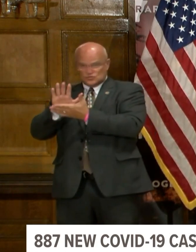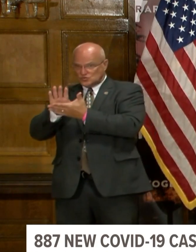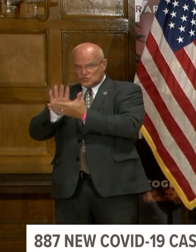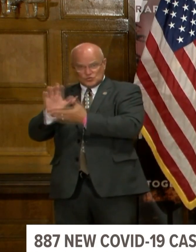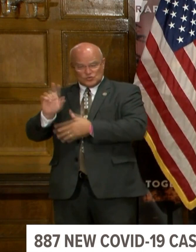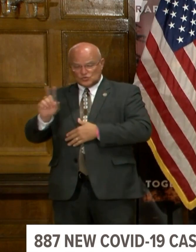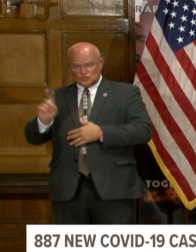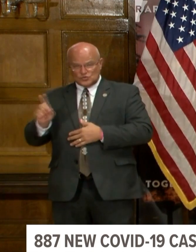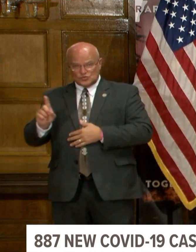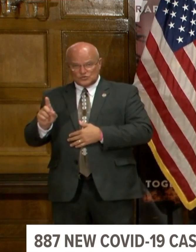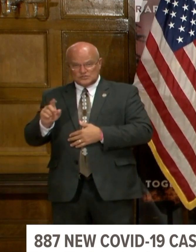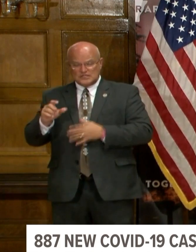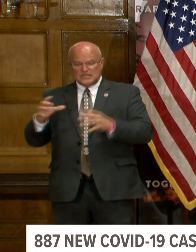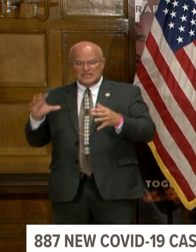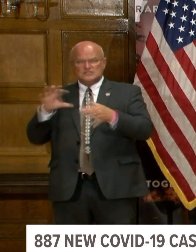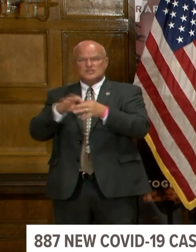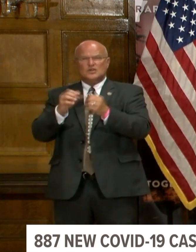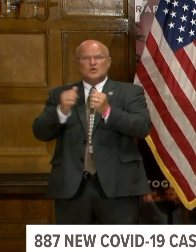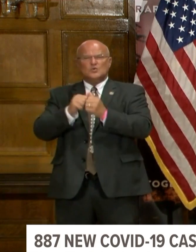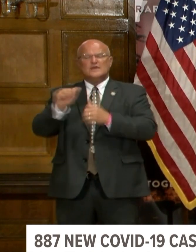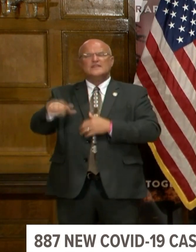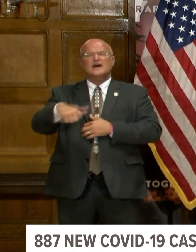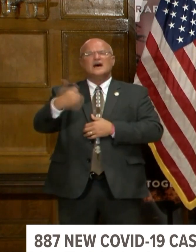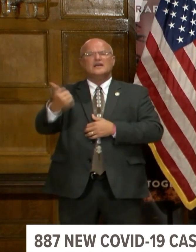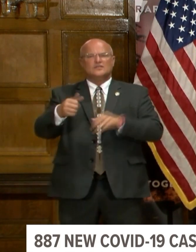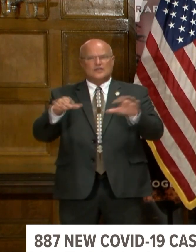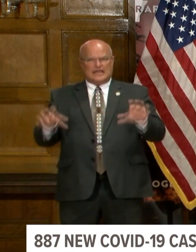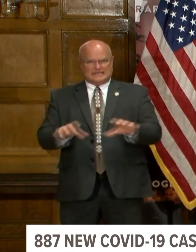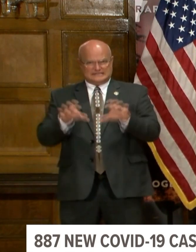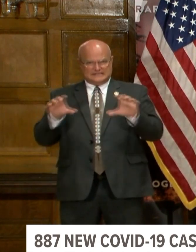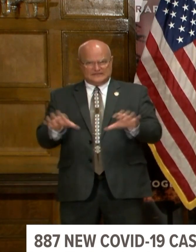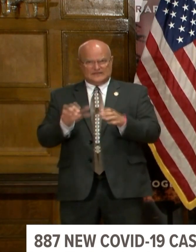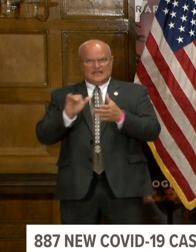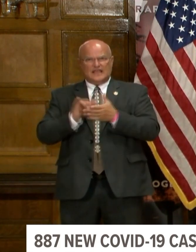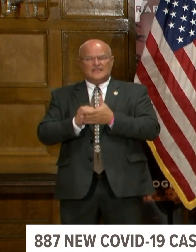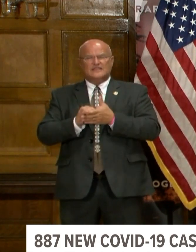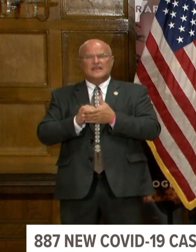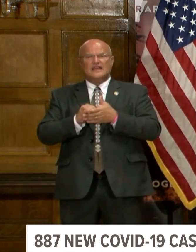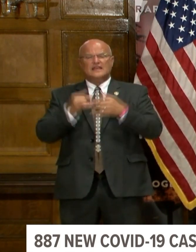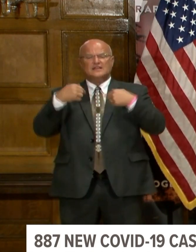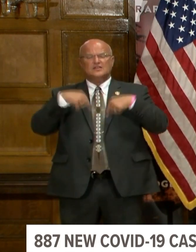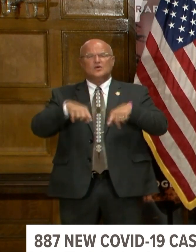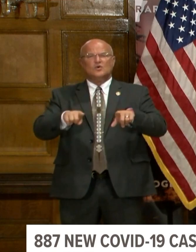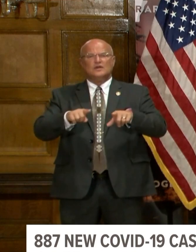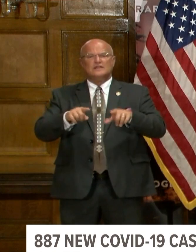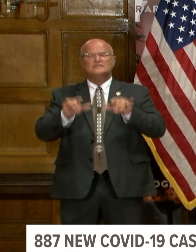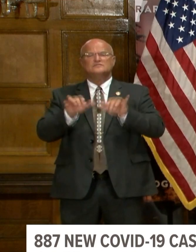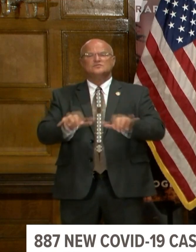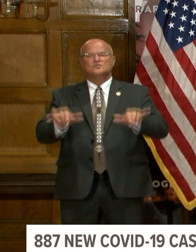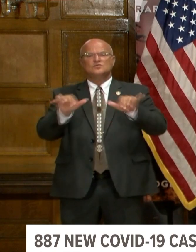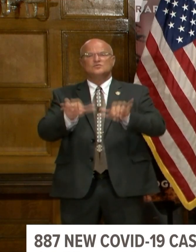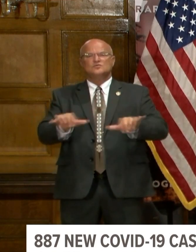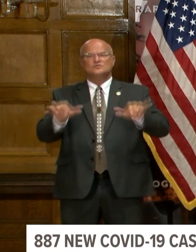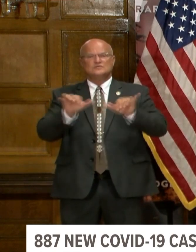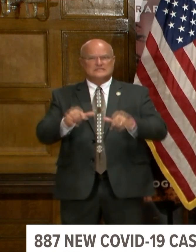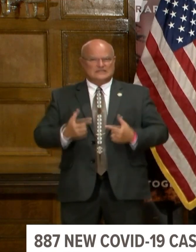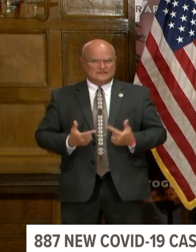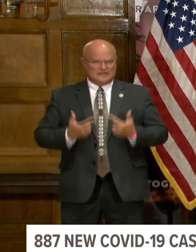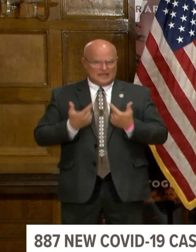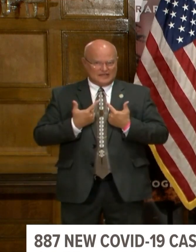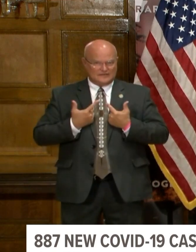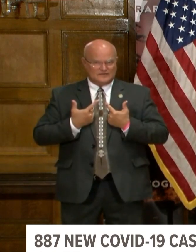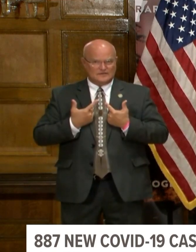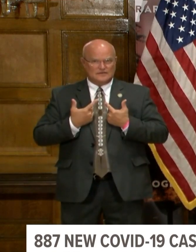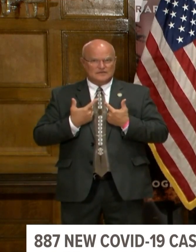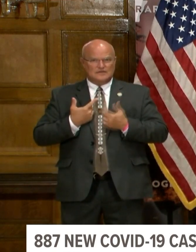schools. They're associated with other activities that go on in the routine of life. But